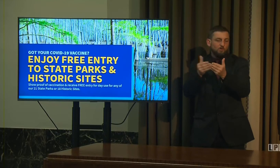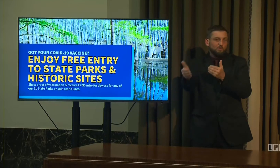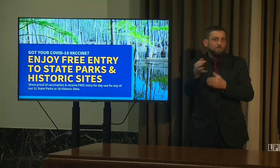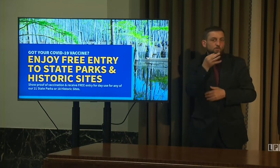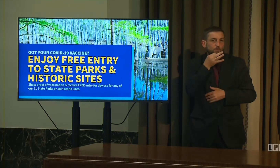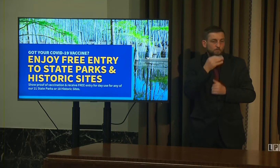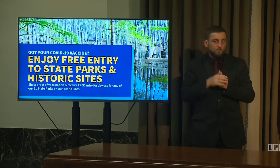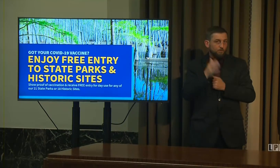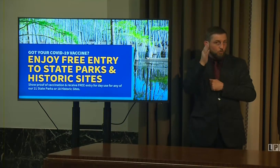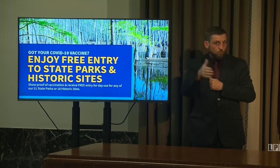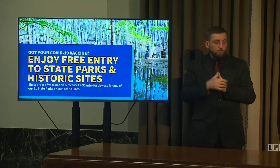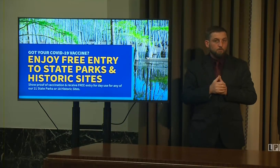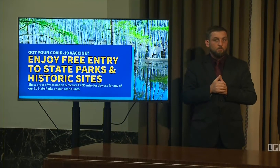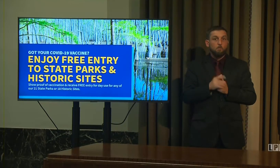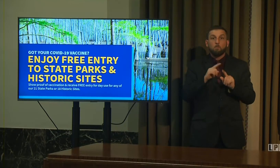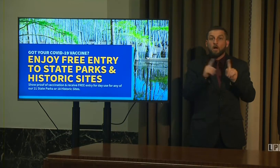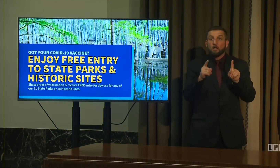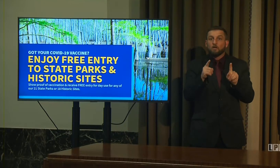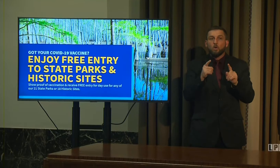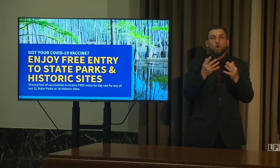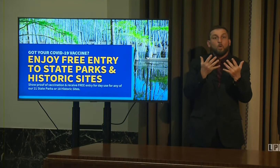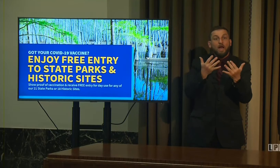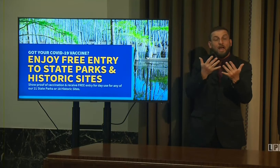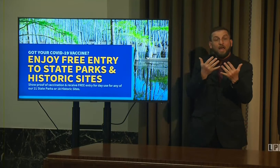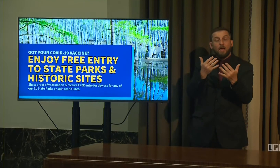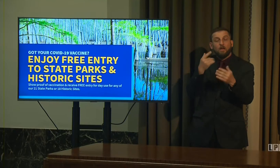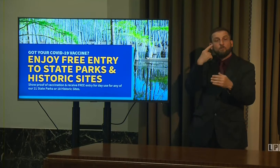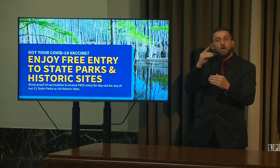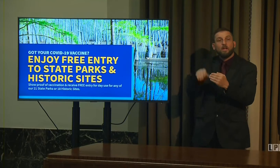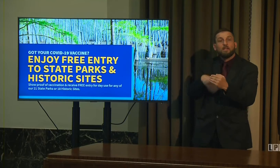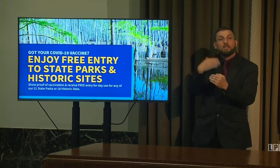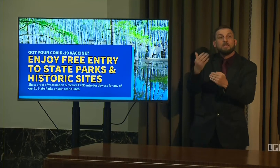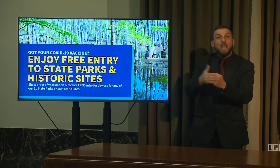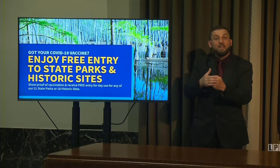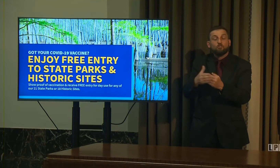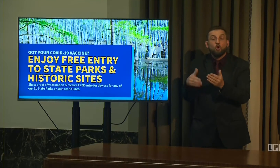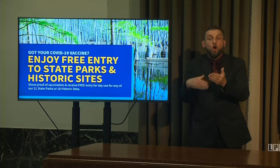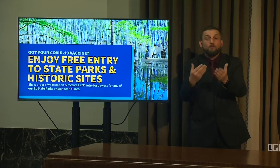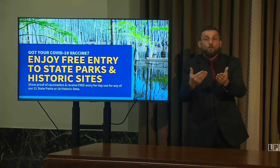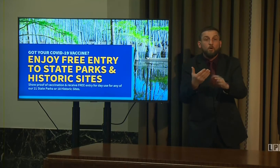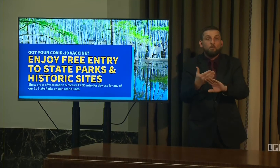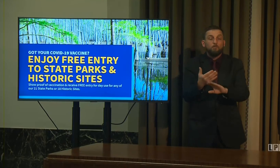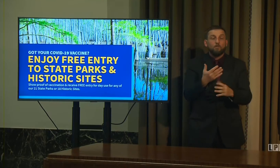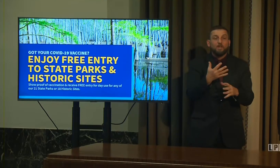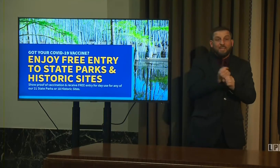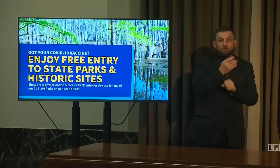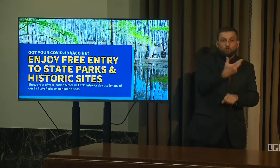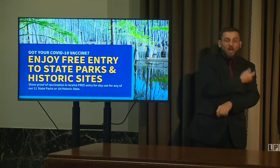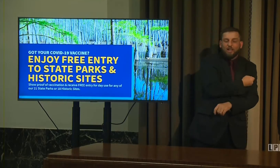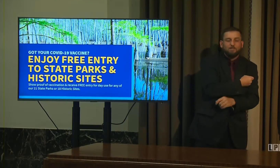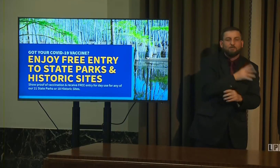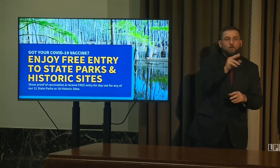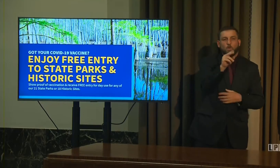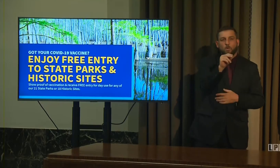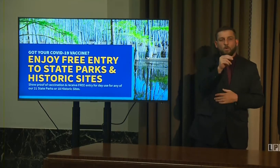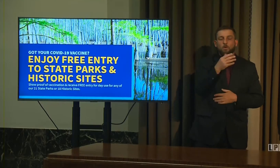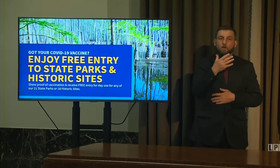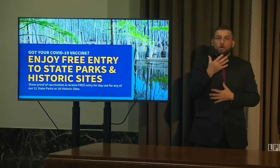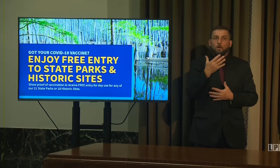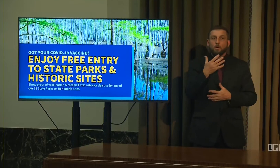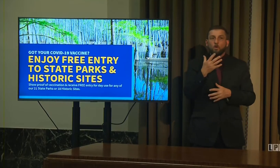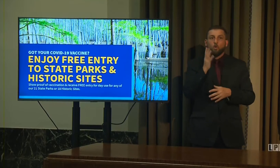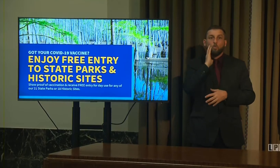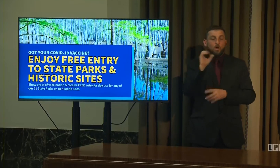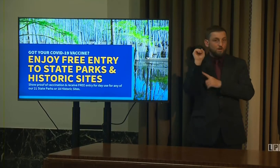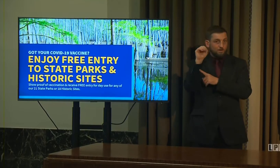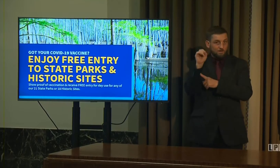future. But please don't wait for the next incentive to be offered to get your shot. You're going to get the numbers here